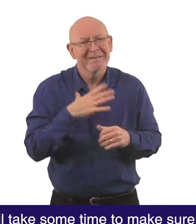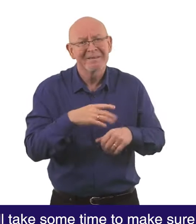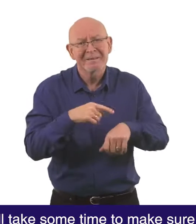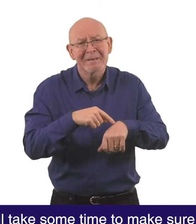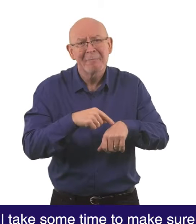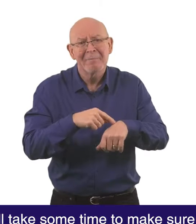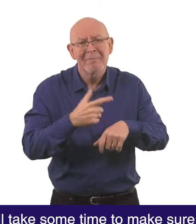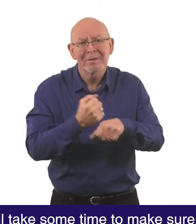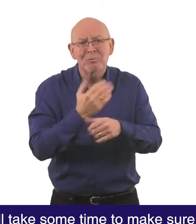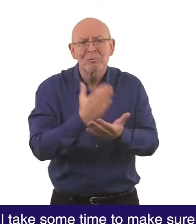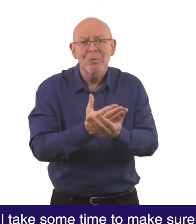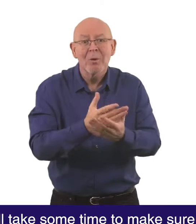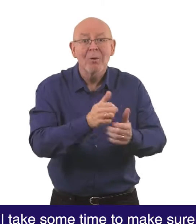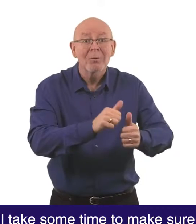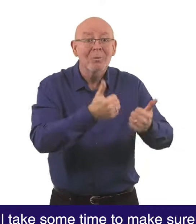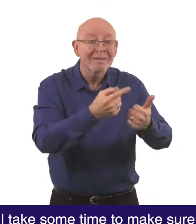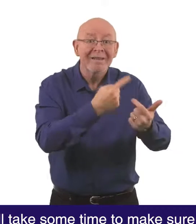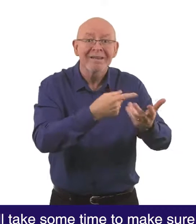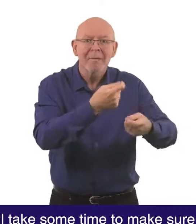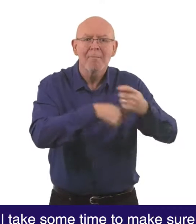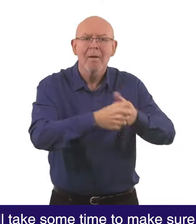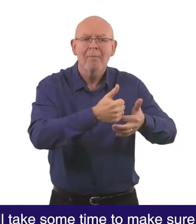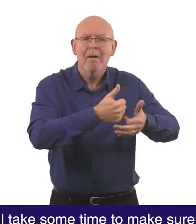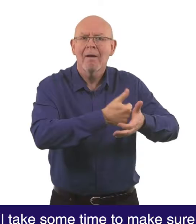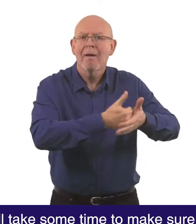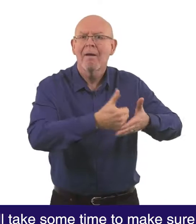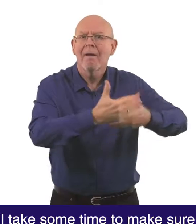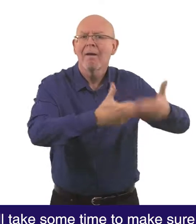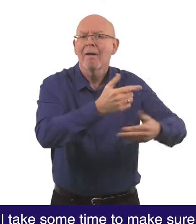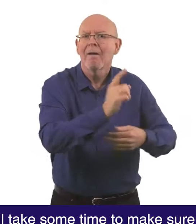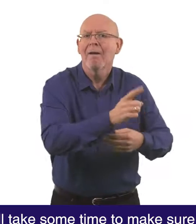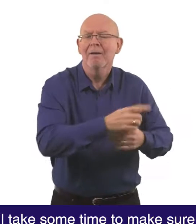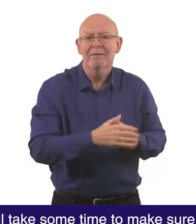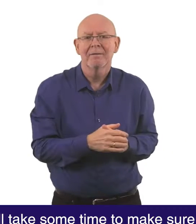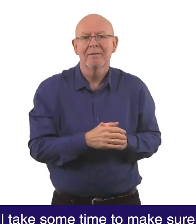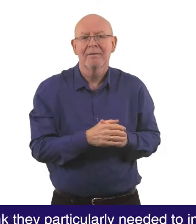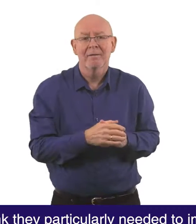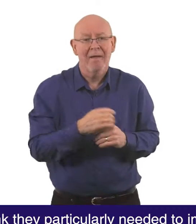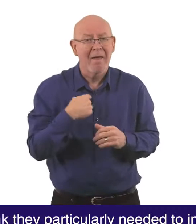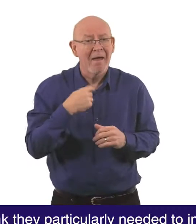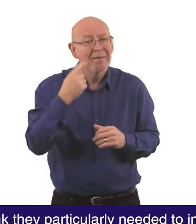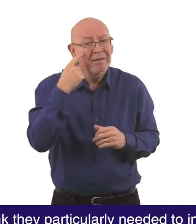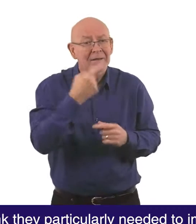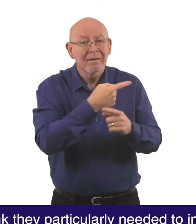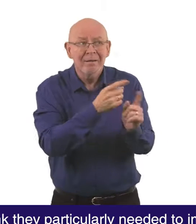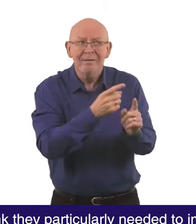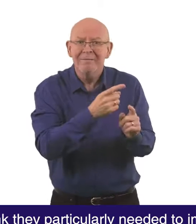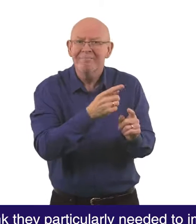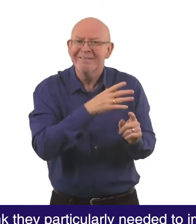It will take some time to make sure that the good practice becomes normal practice. We think they particularly